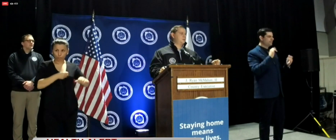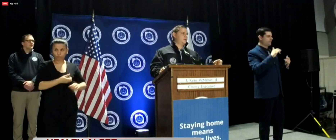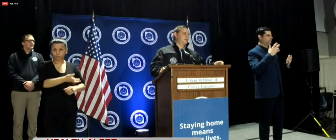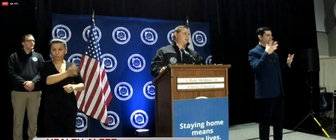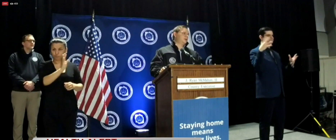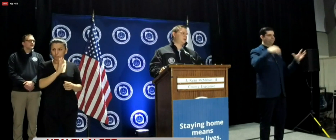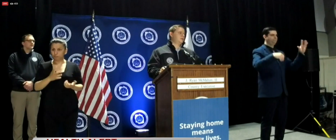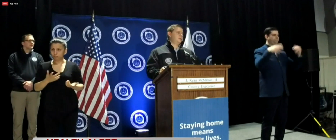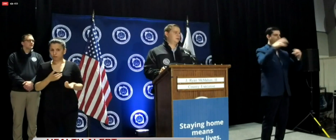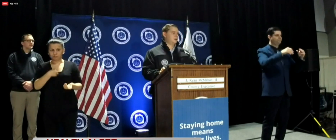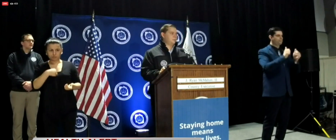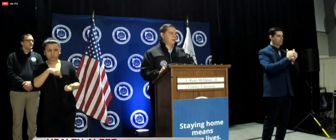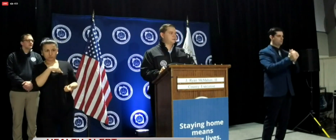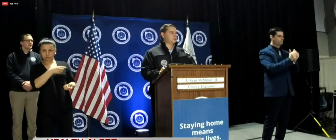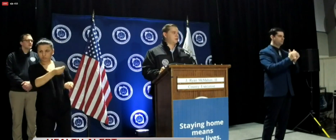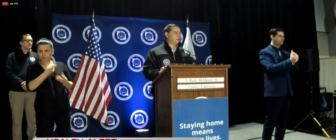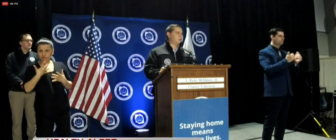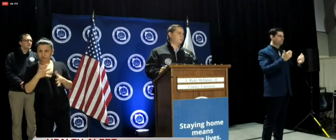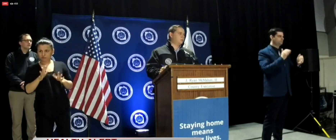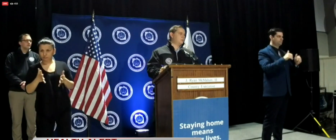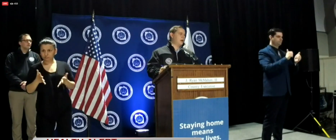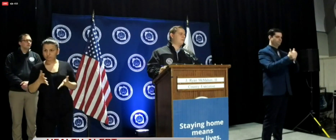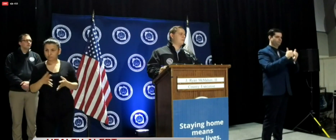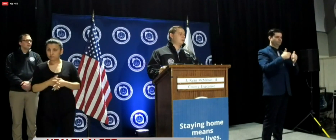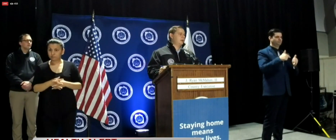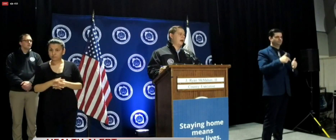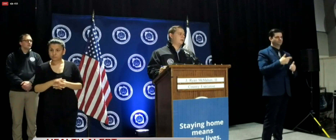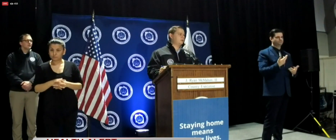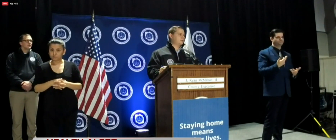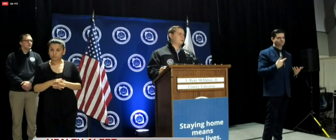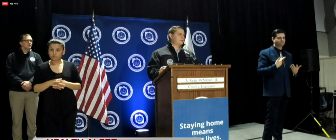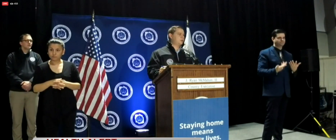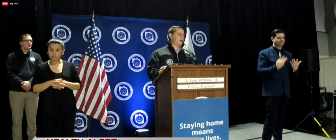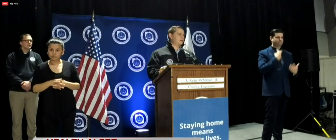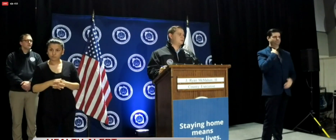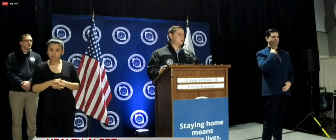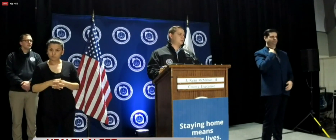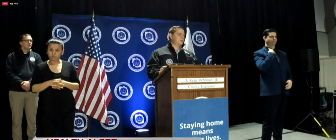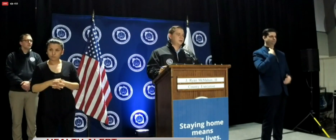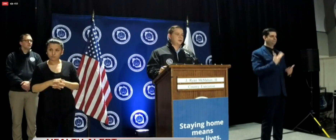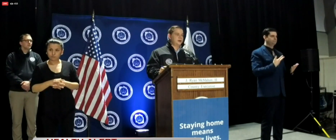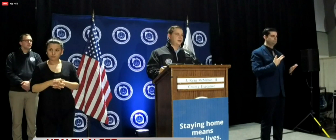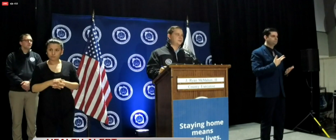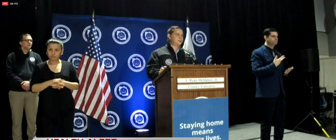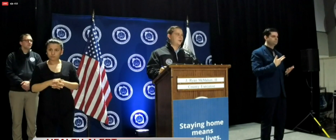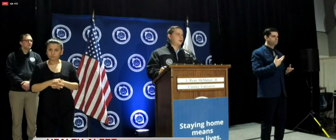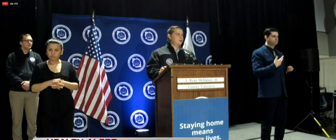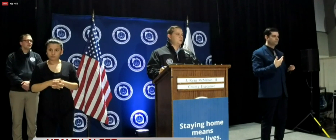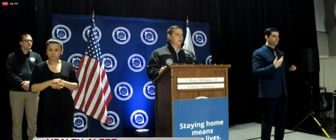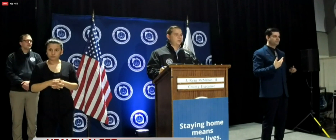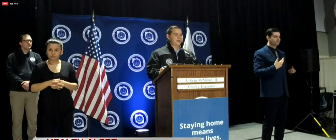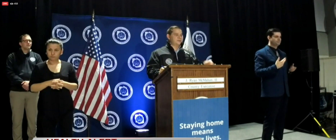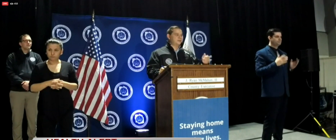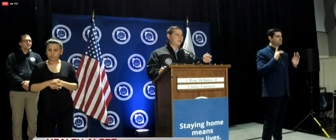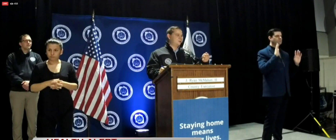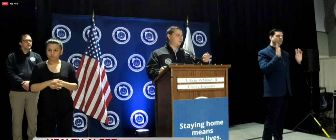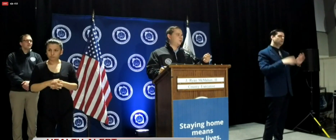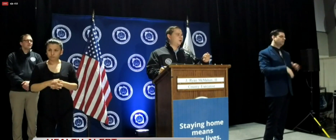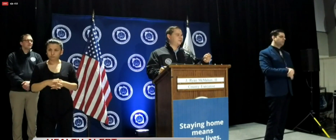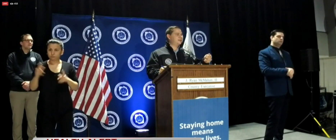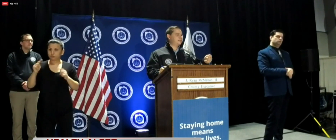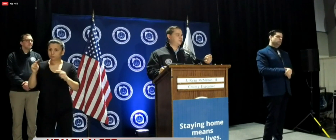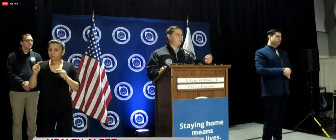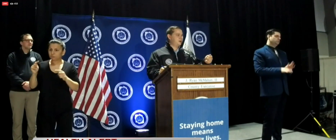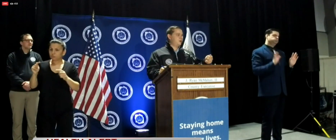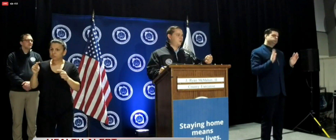wire somebody in Mexico $500,000 like they want us to. But we have to then,